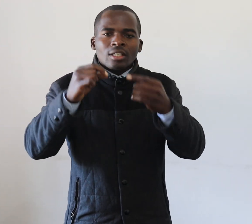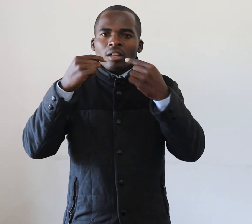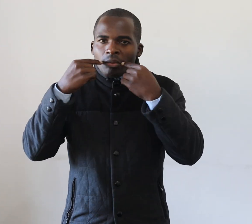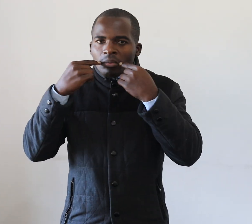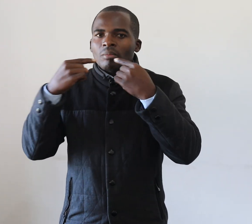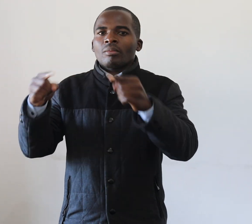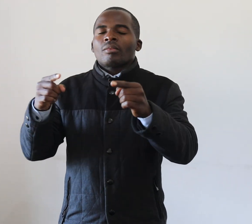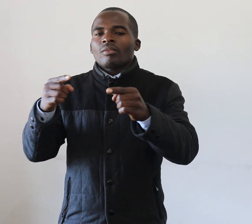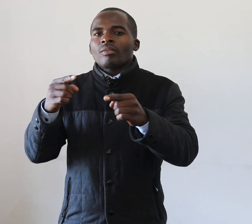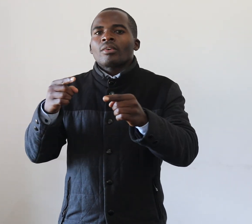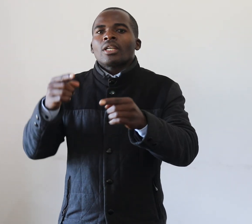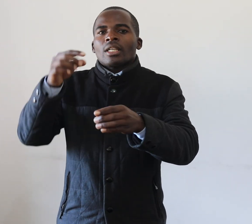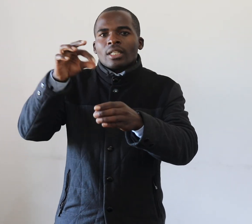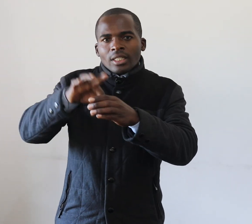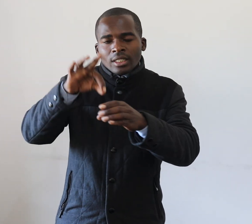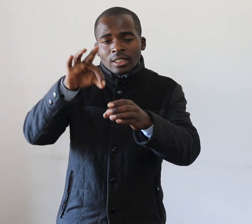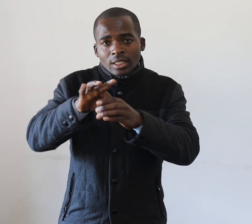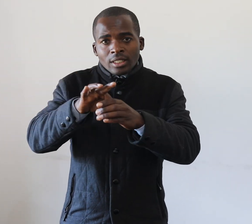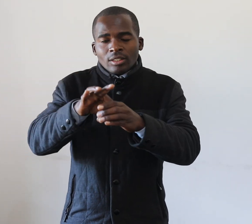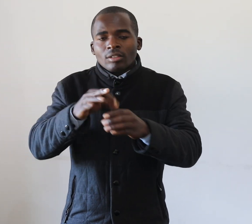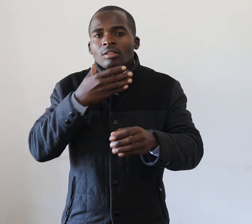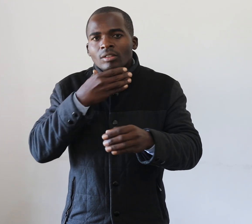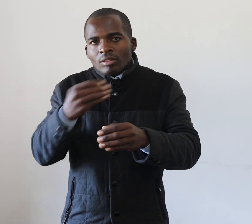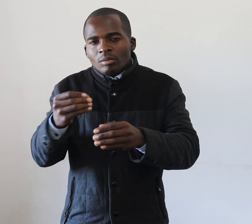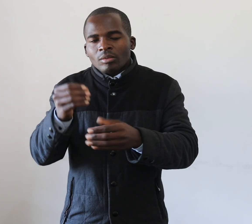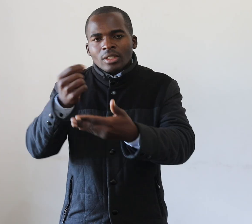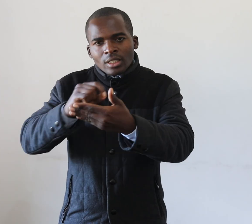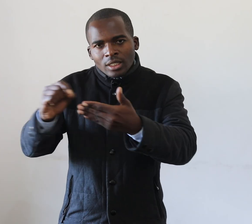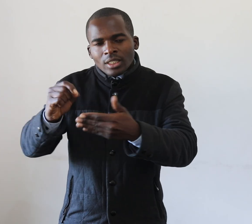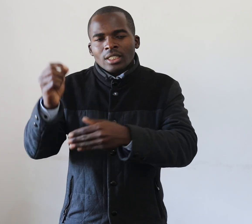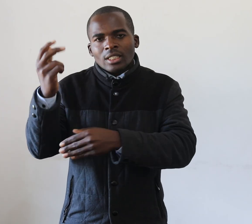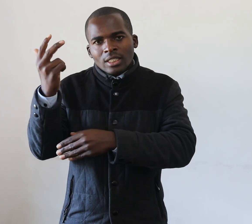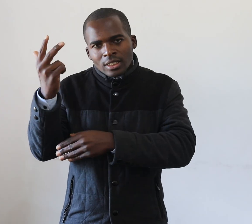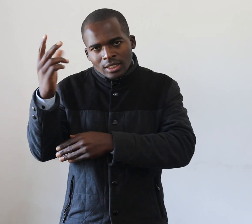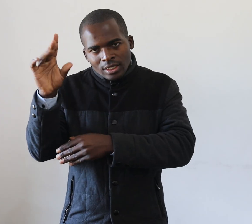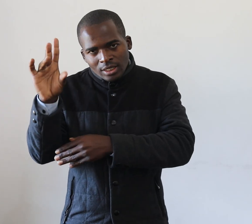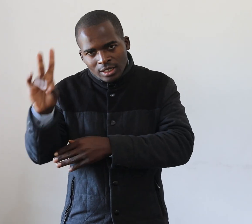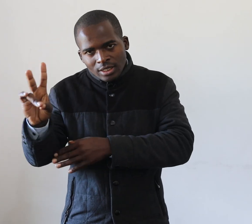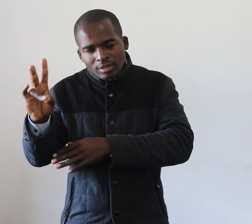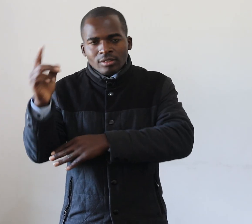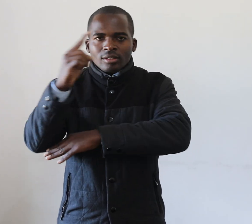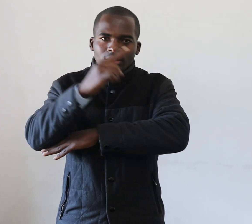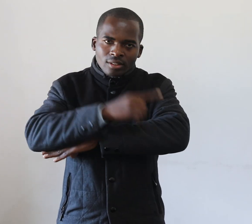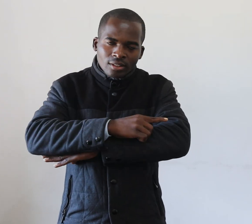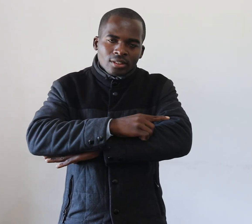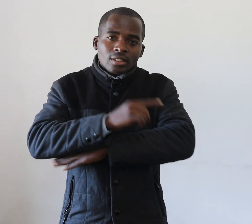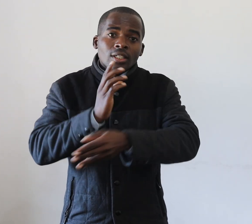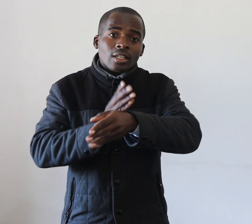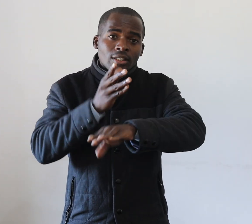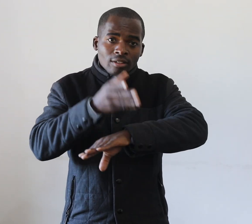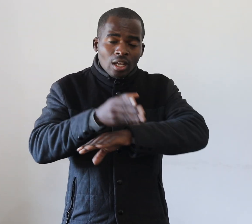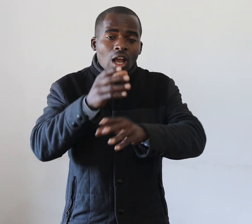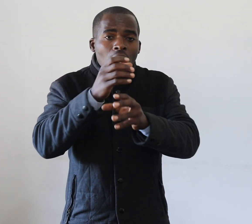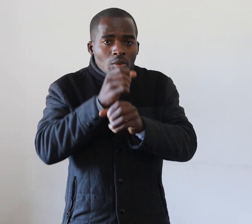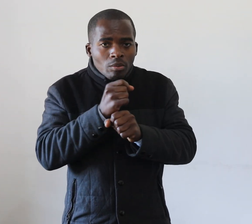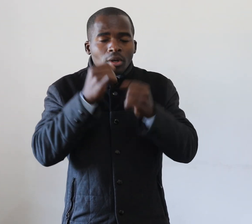Commission in writing within 7 days. After receiving the information, the Electoral